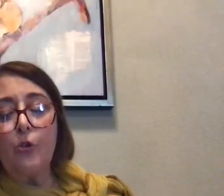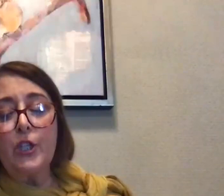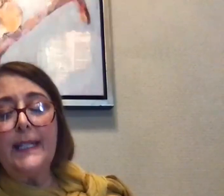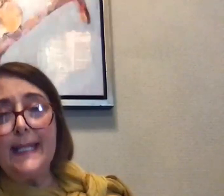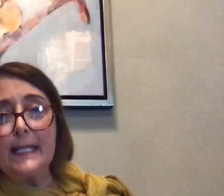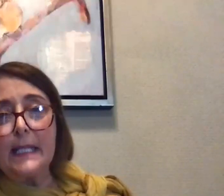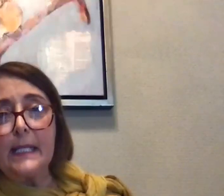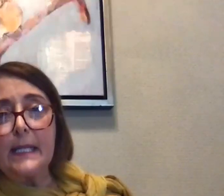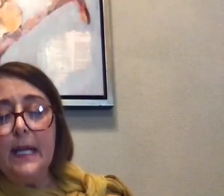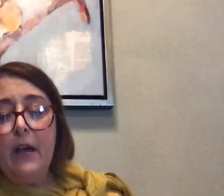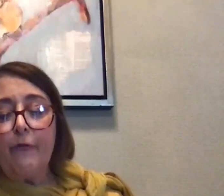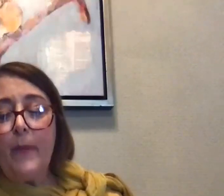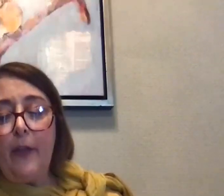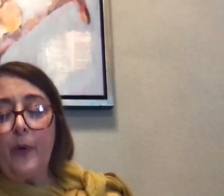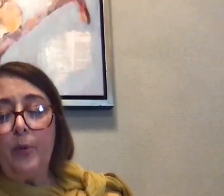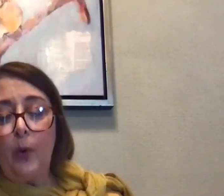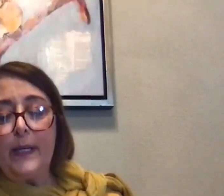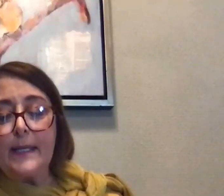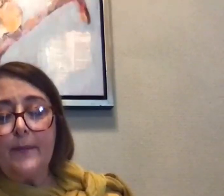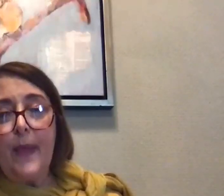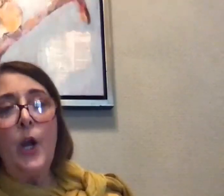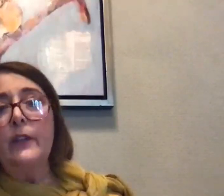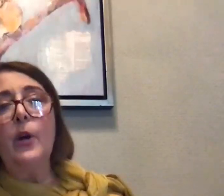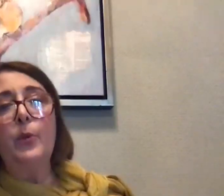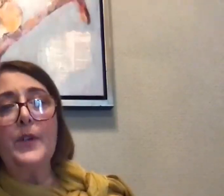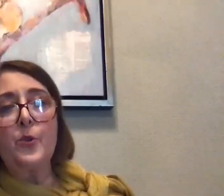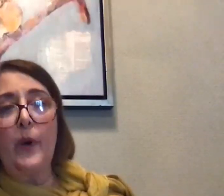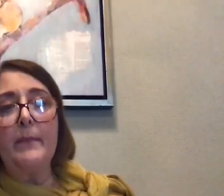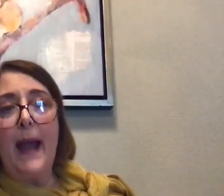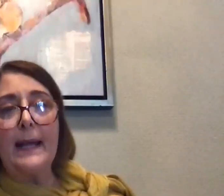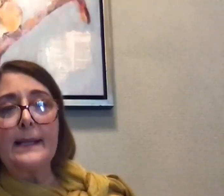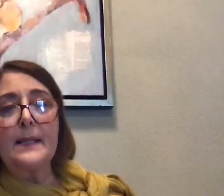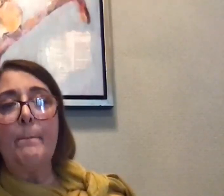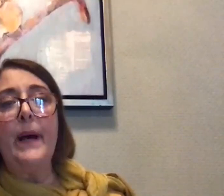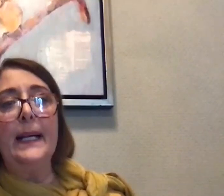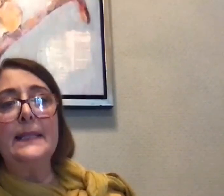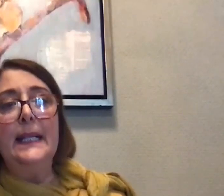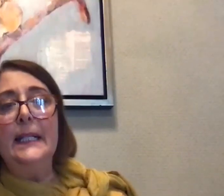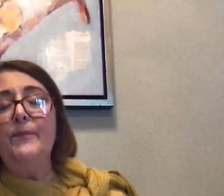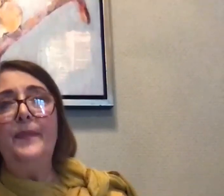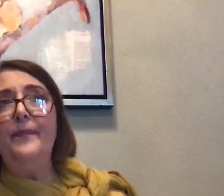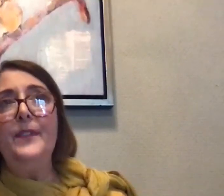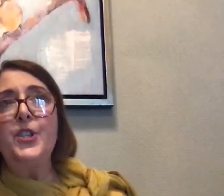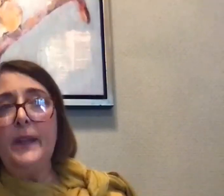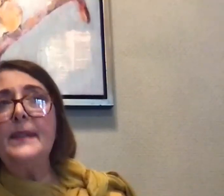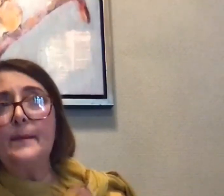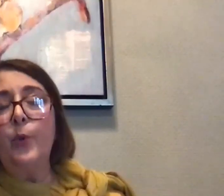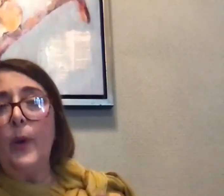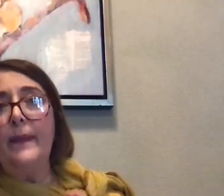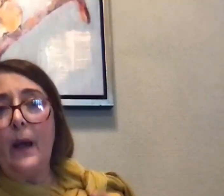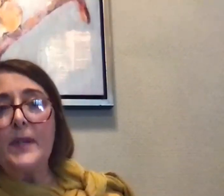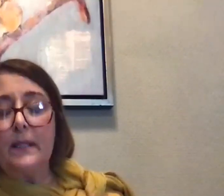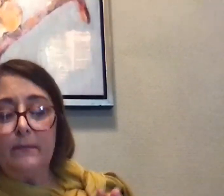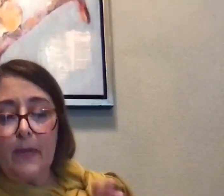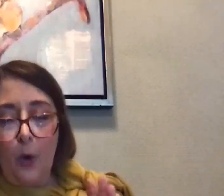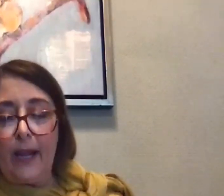was socially distanced from other employees. And all of our employees are wearing masks, but this employee,